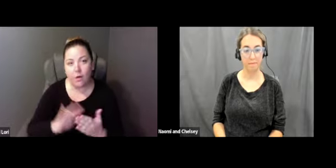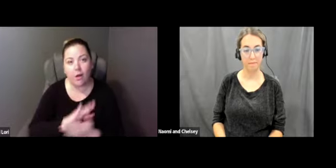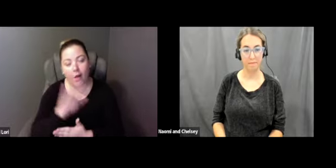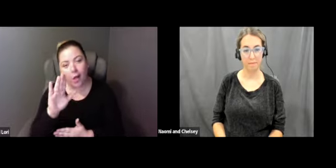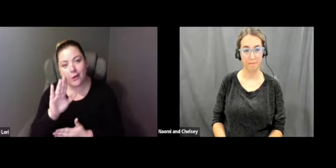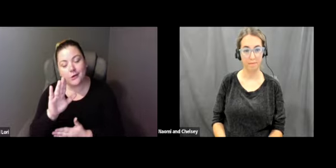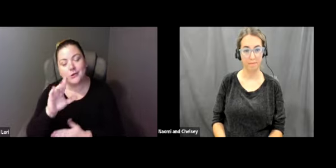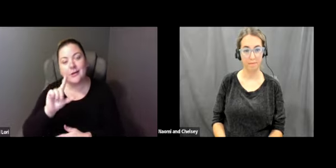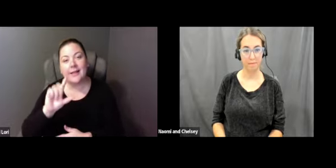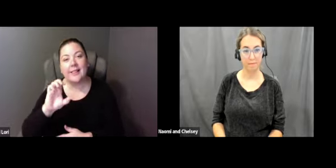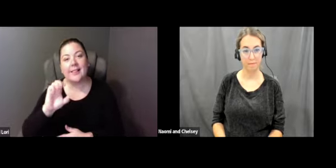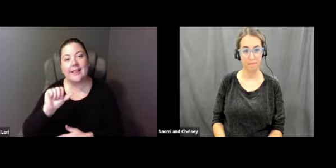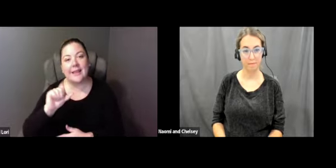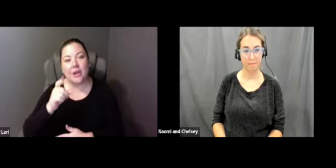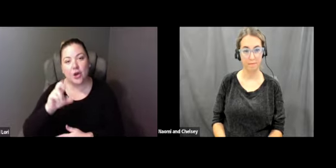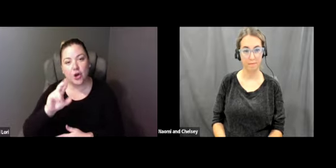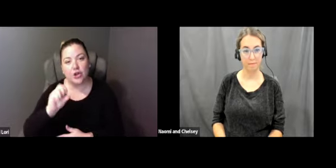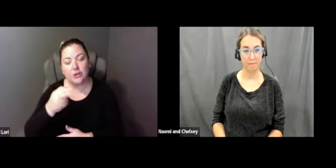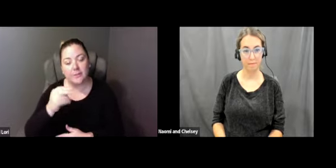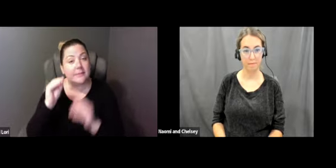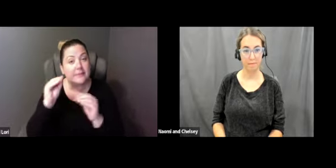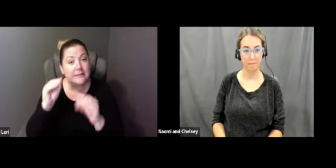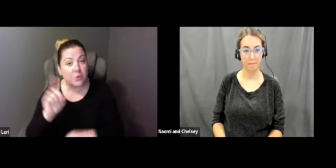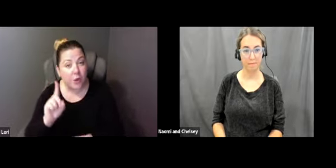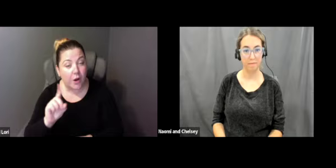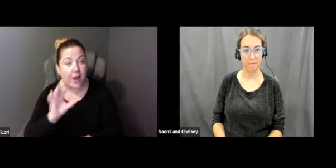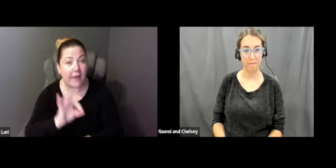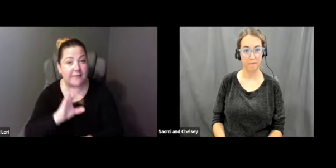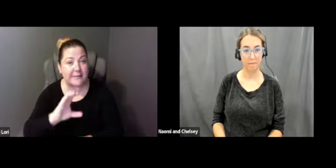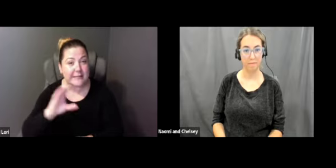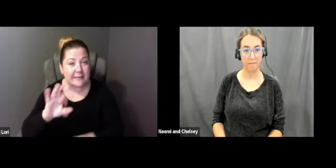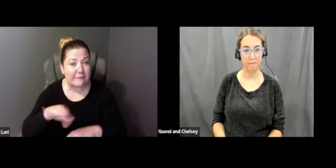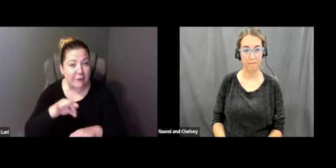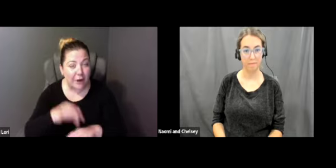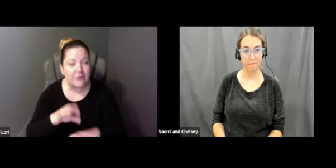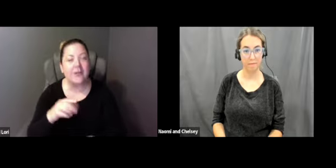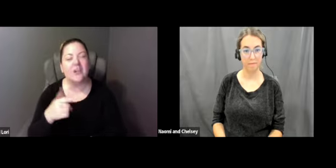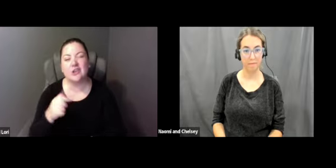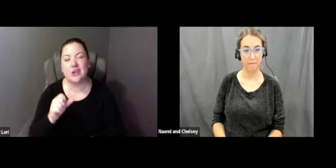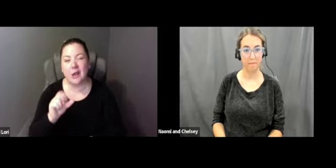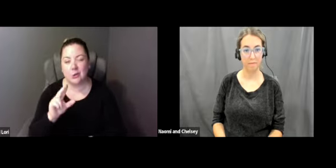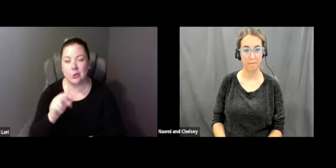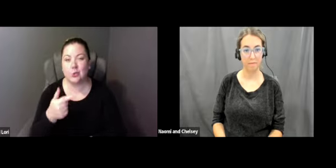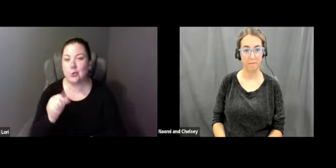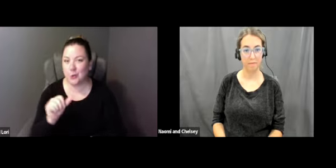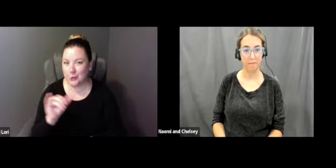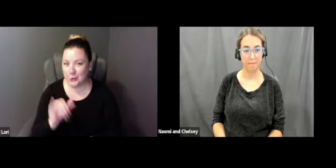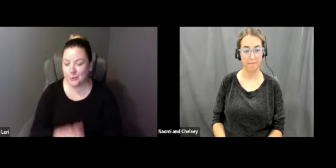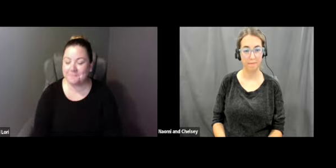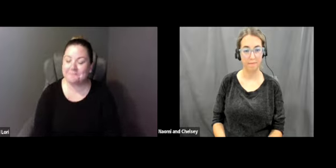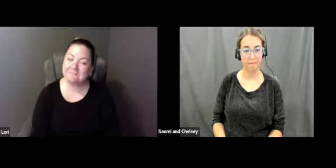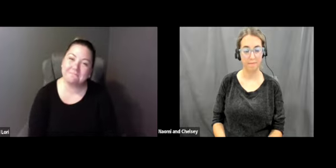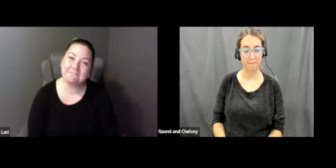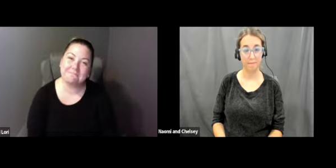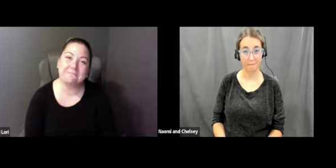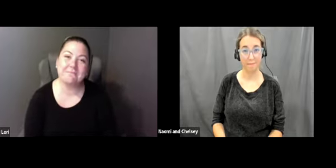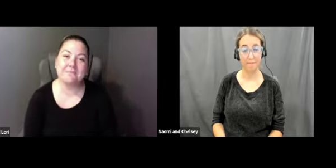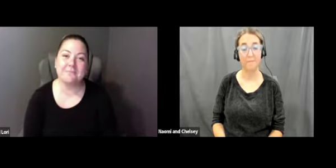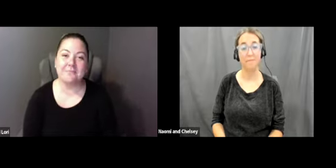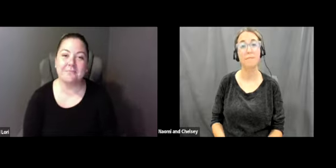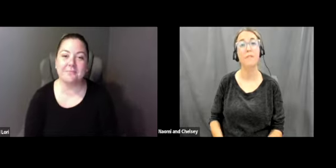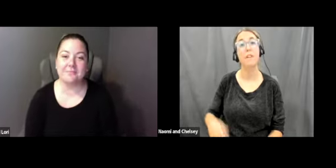leadership and is faculty at Fredericks Community College and Georgia State University. And Chelsey is a nationally